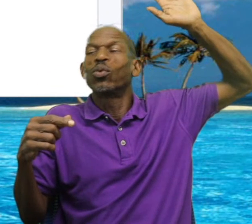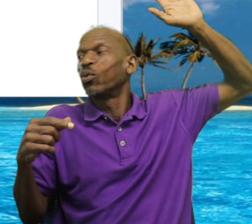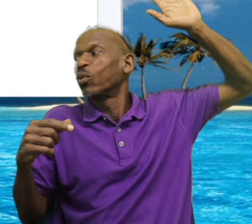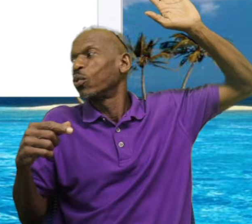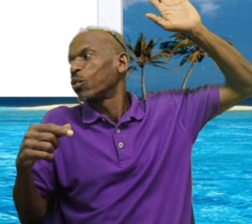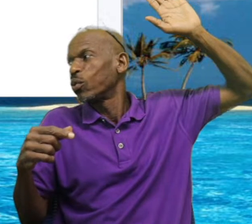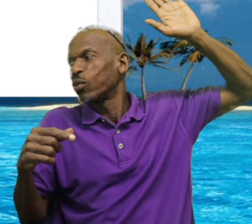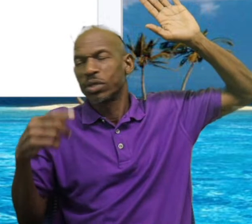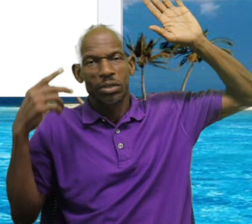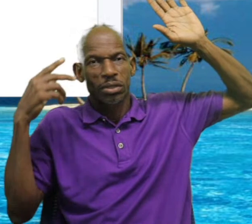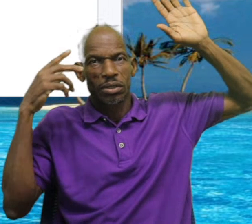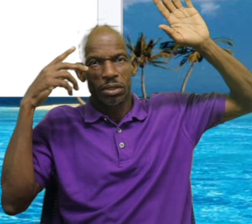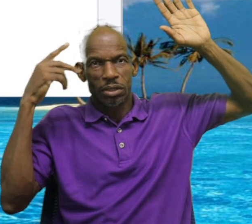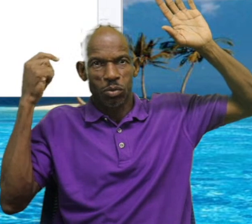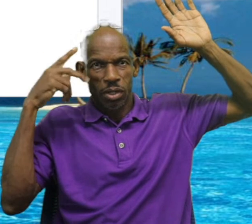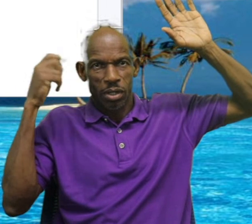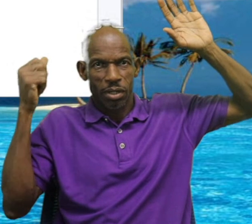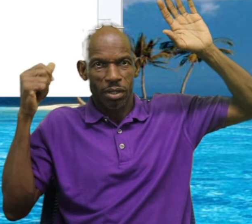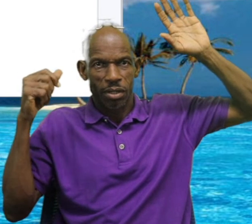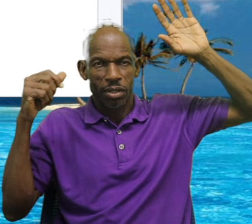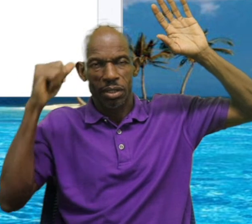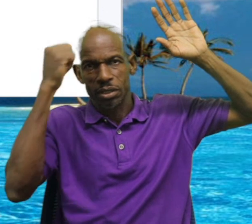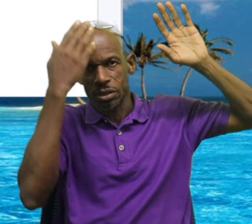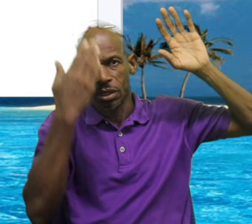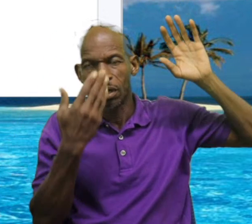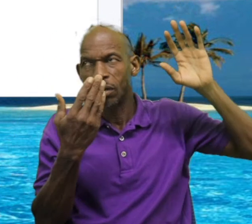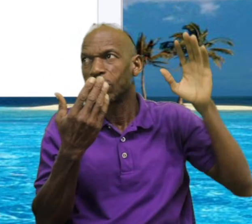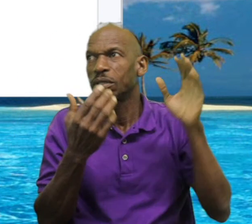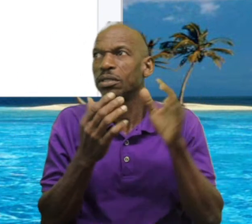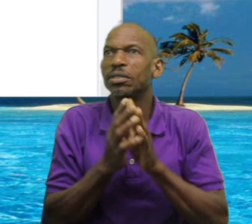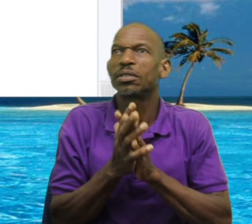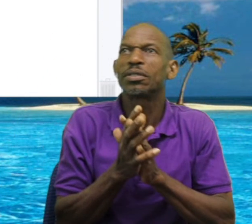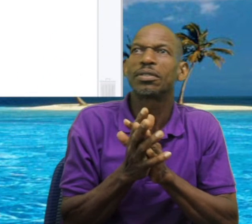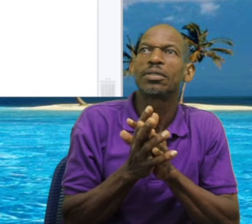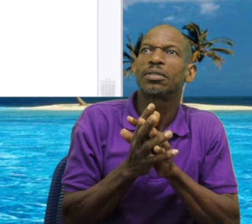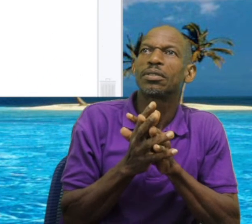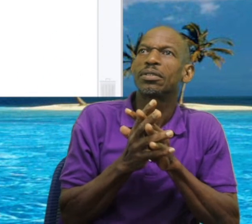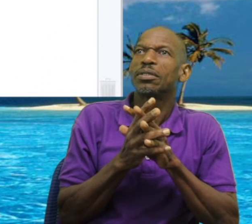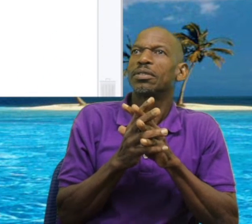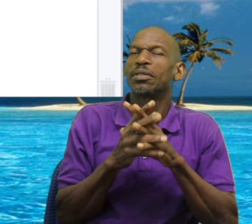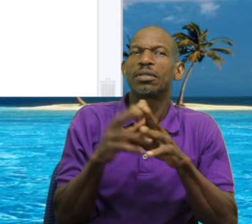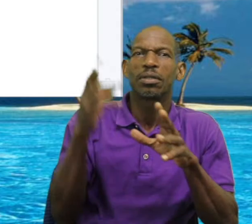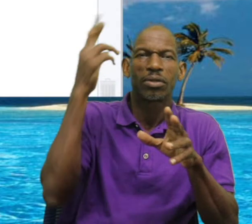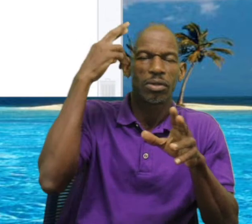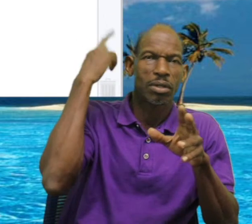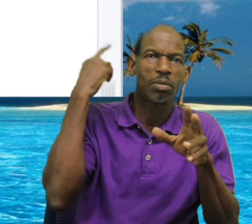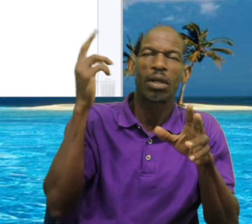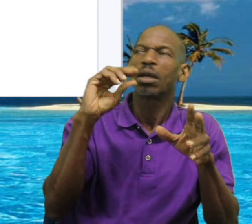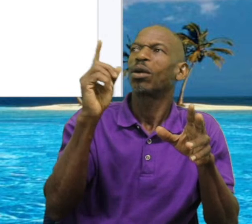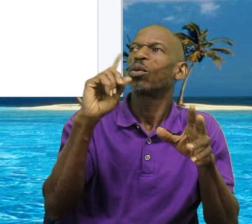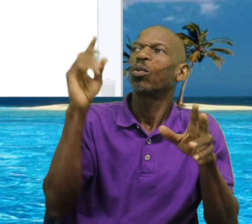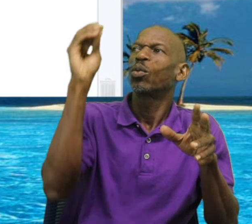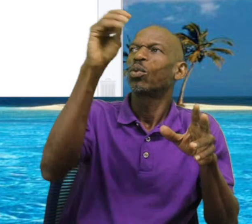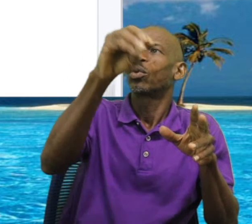Not Sabriki. All right, Selvin, give me the answer already. Rebecca, where am I going to put it?